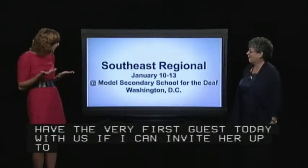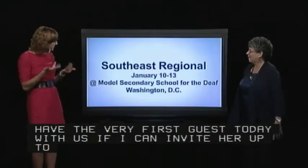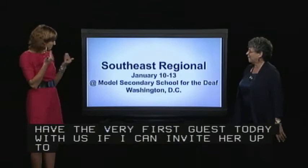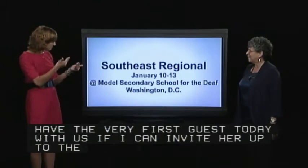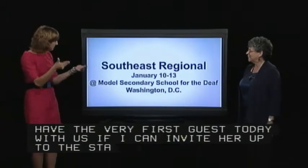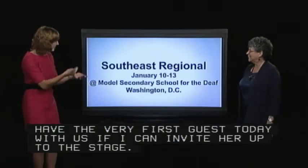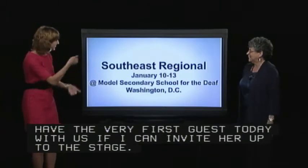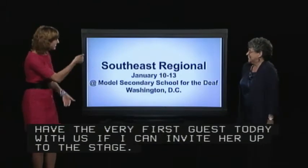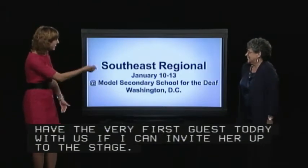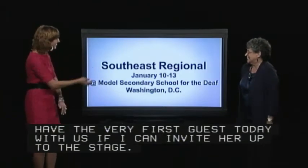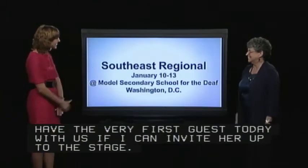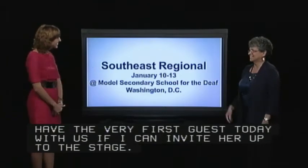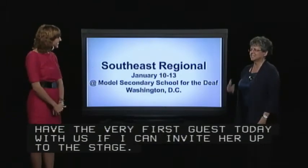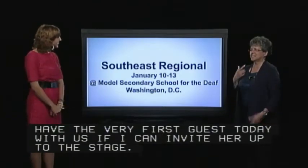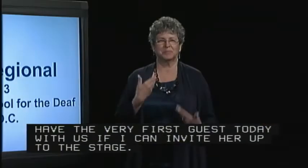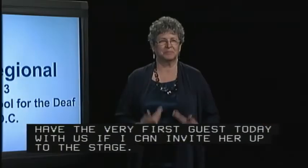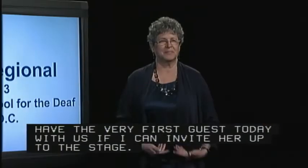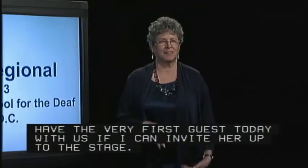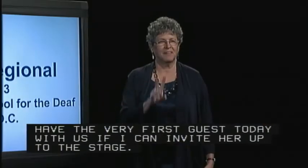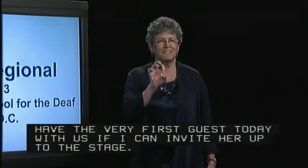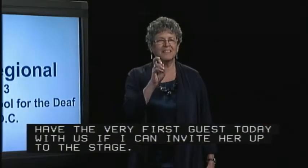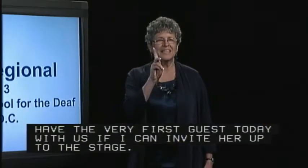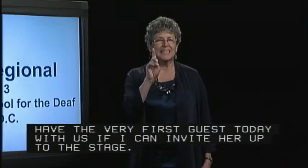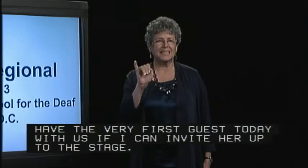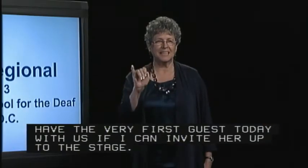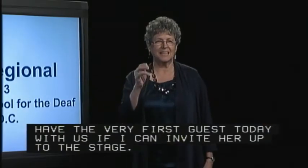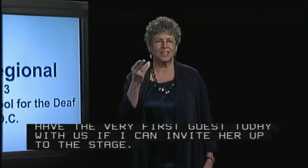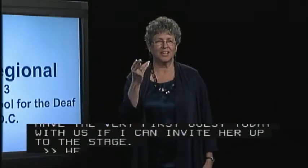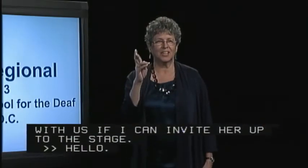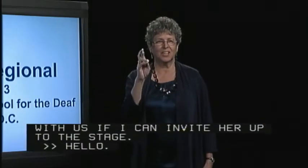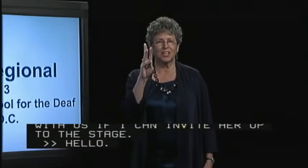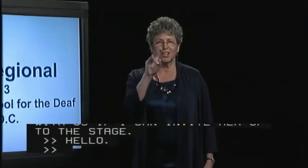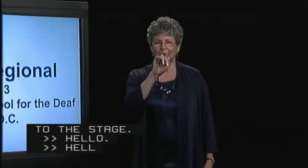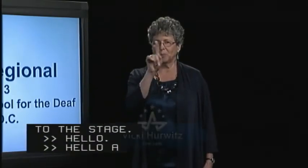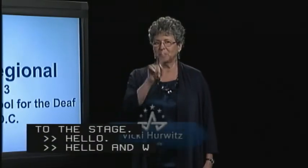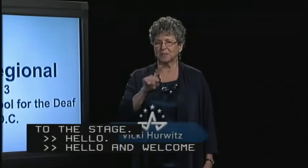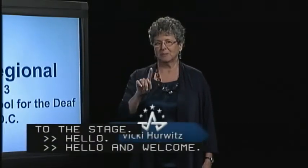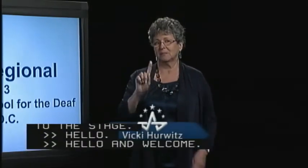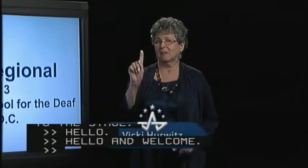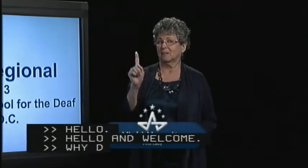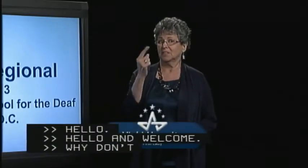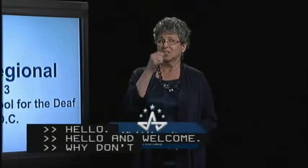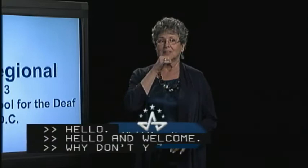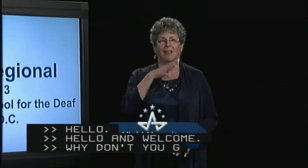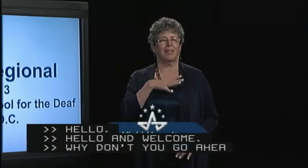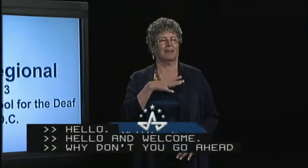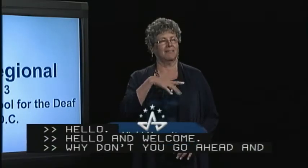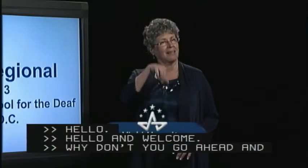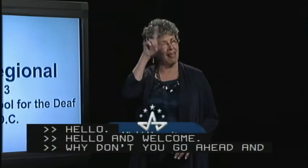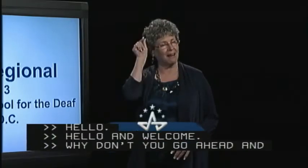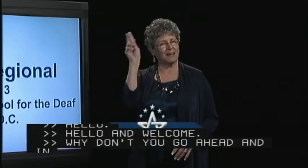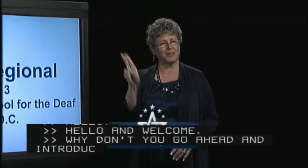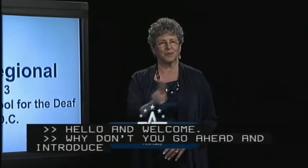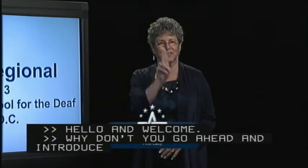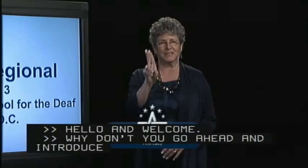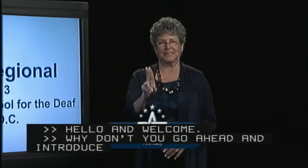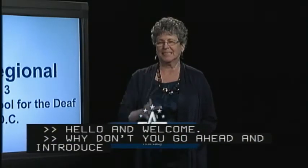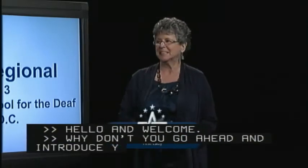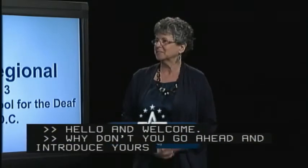Hello. Hello and welcome. Why don't you go ahead and introduce yourself? I'm Vicki Hurwitz, the First Lady of Gallaudet